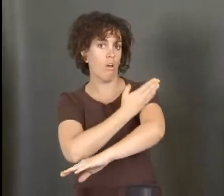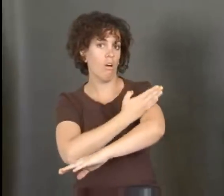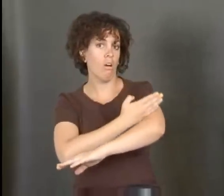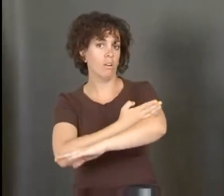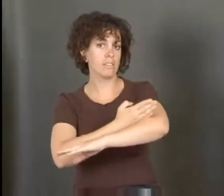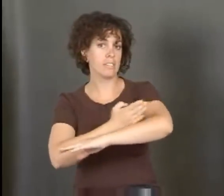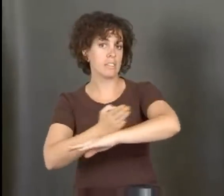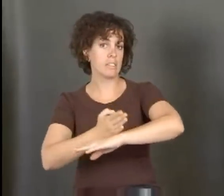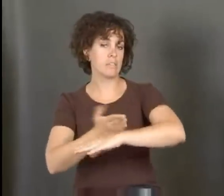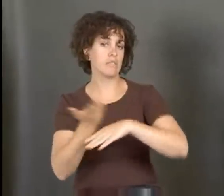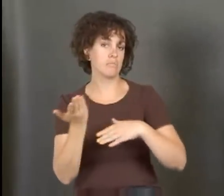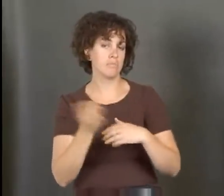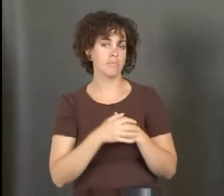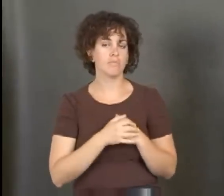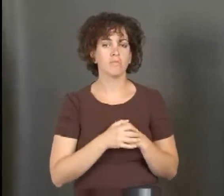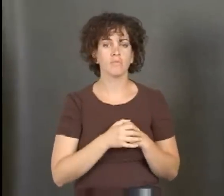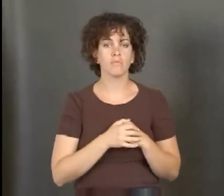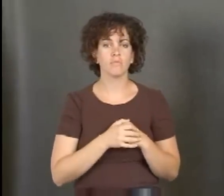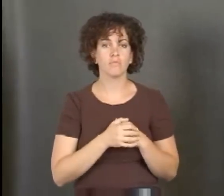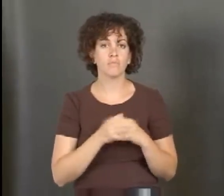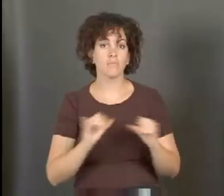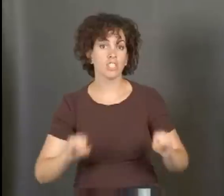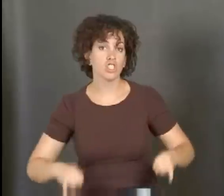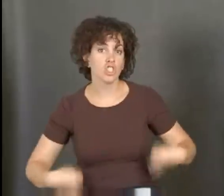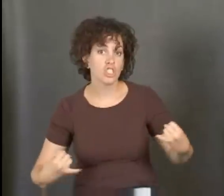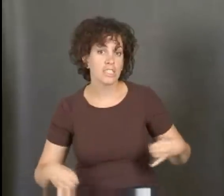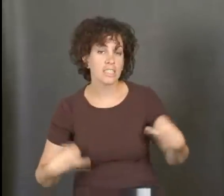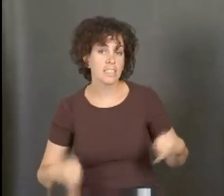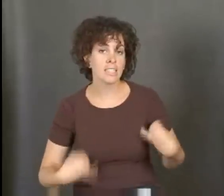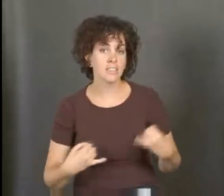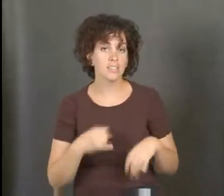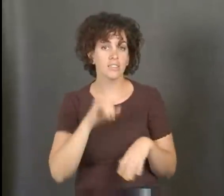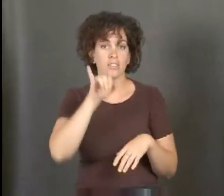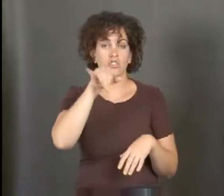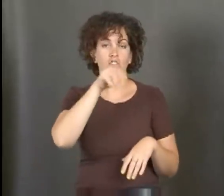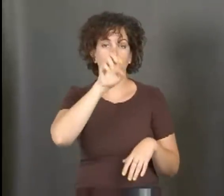A blue long sleeve shirt. Jeans.